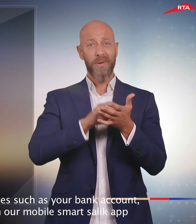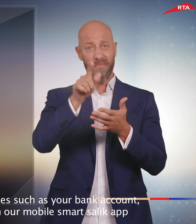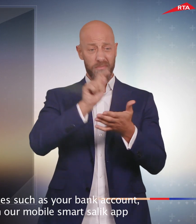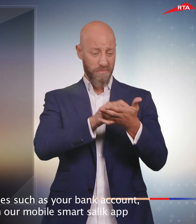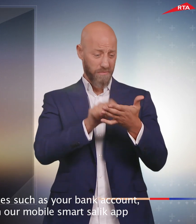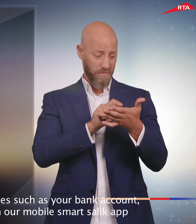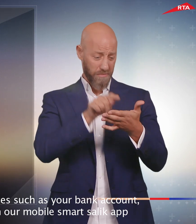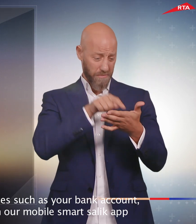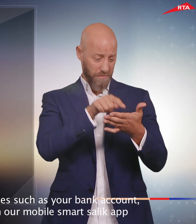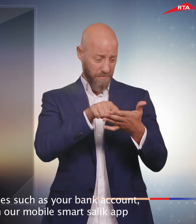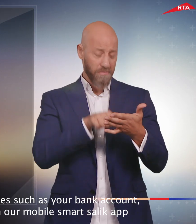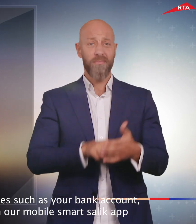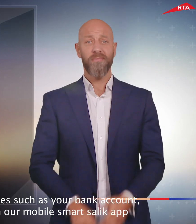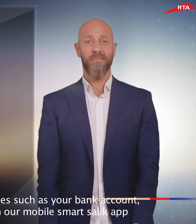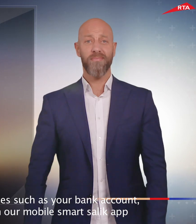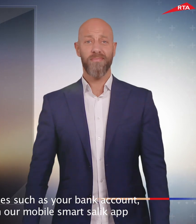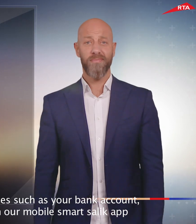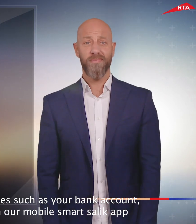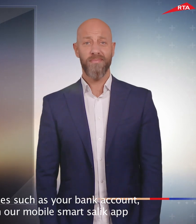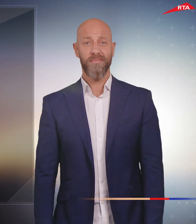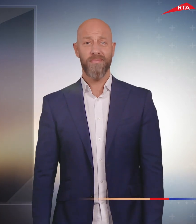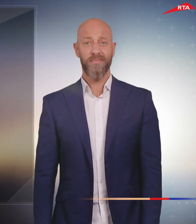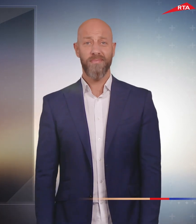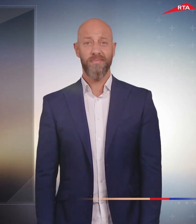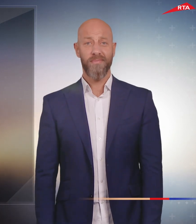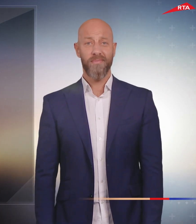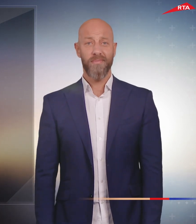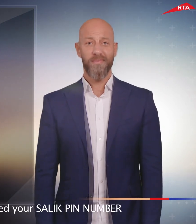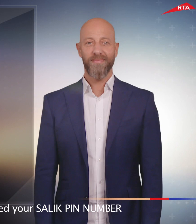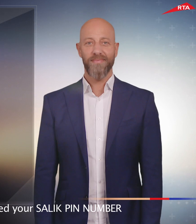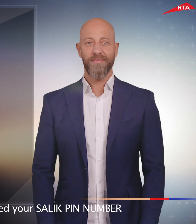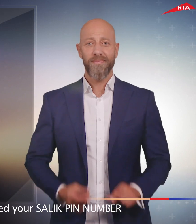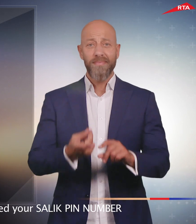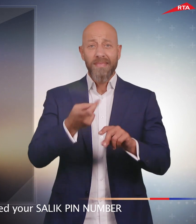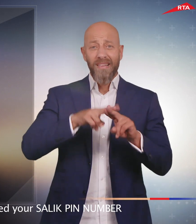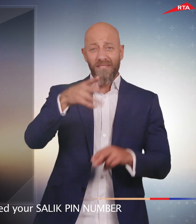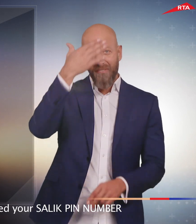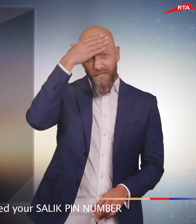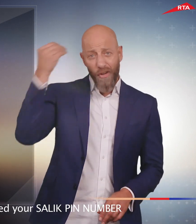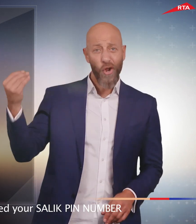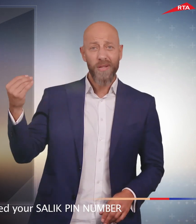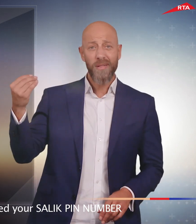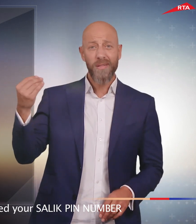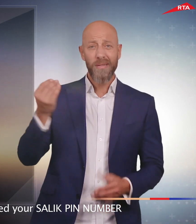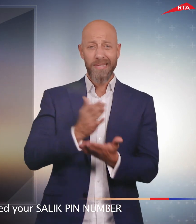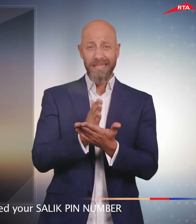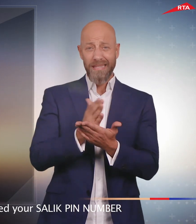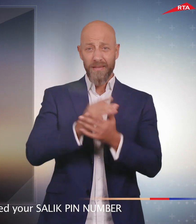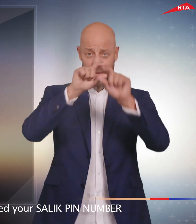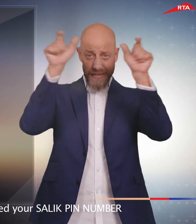through our mobile Smart Salik app. If you have forgotten or misplaced your Salik PIN